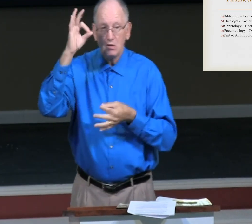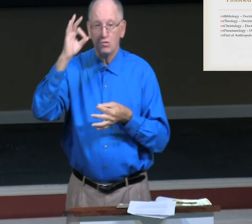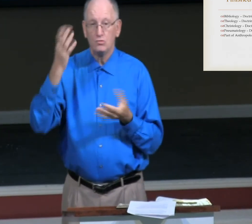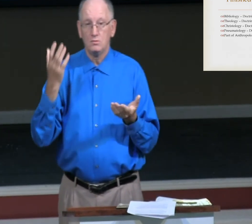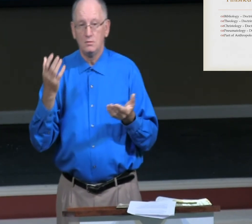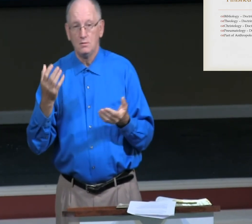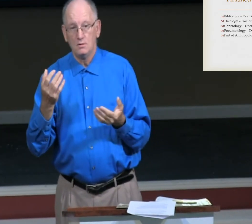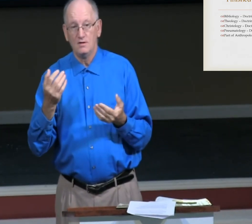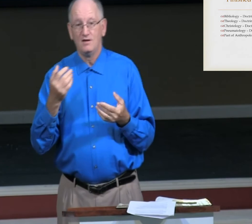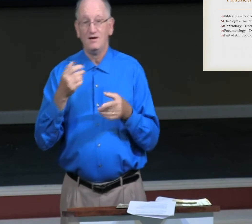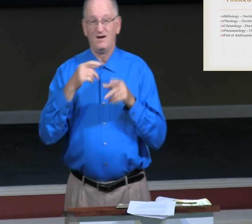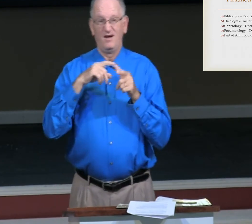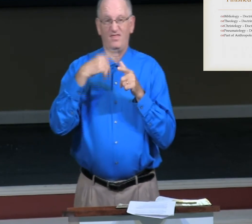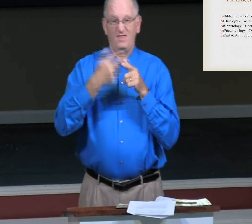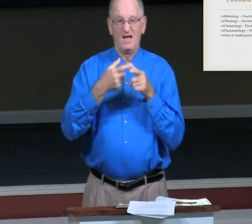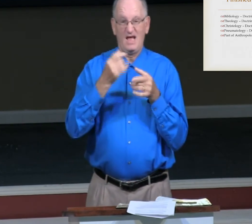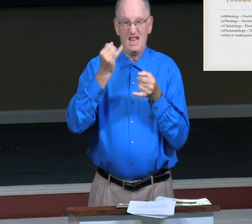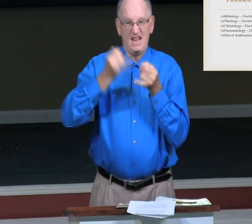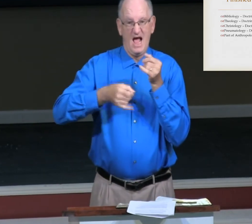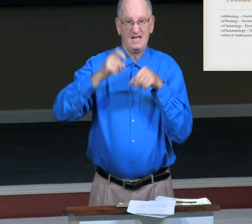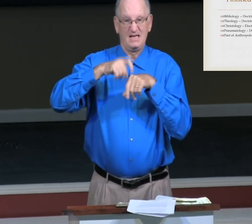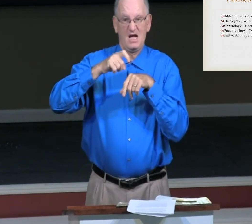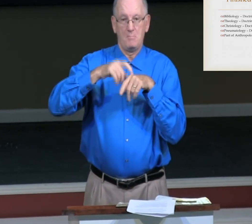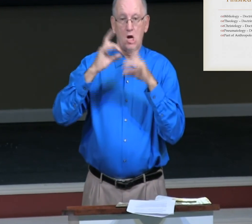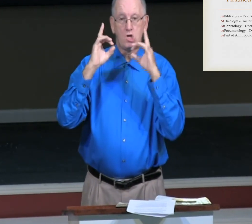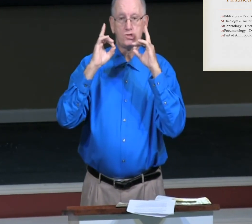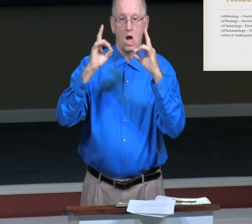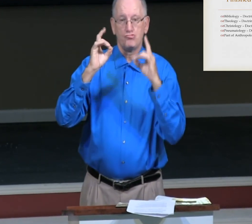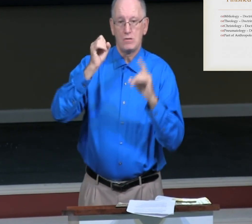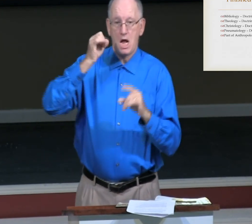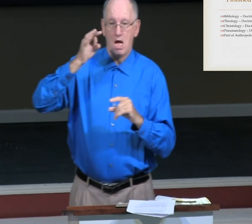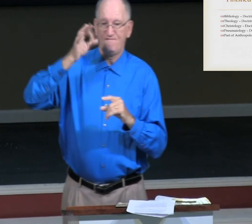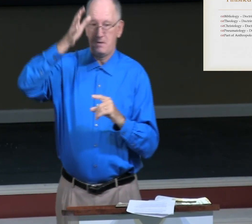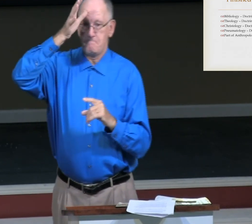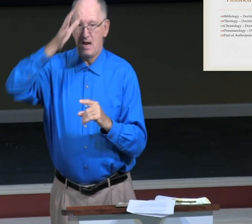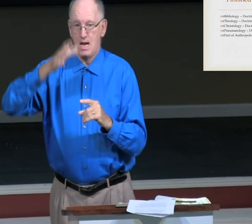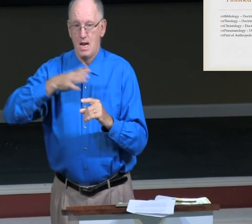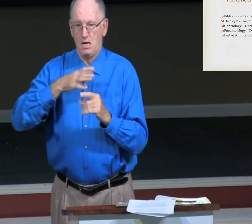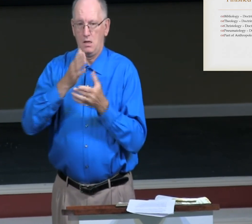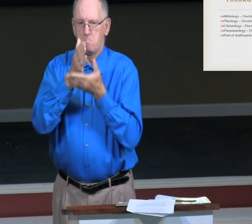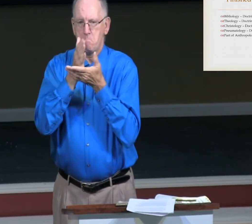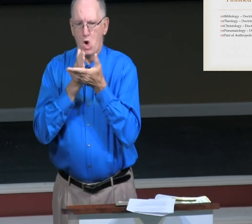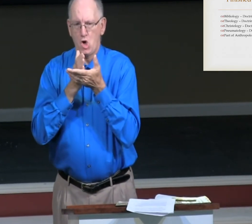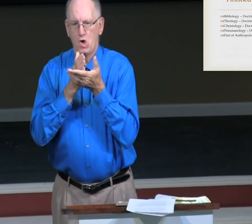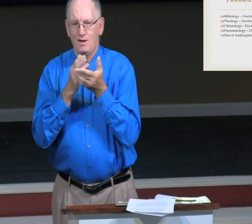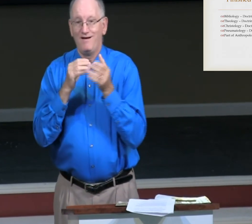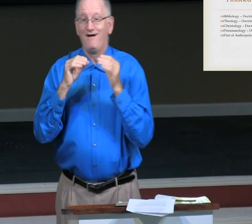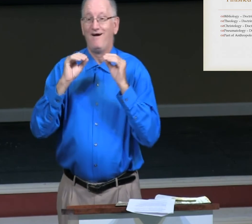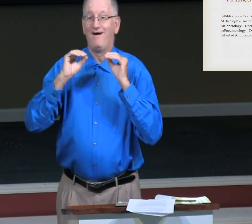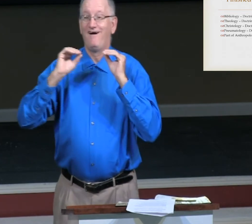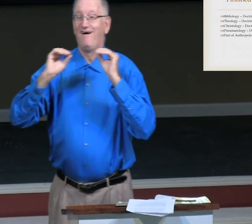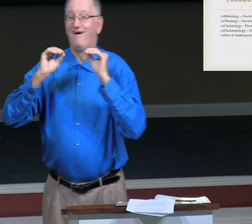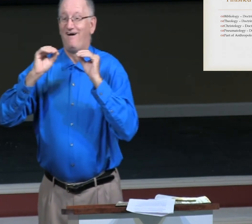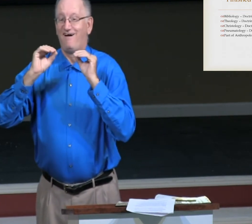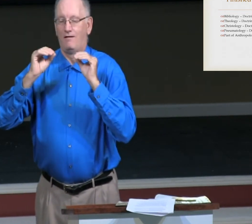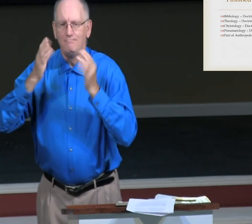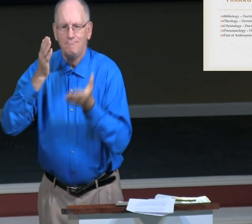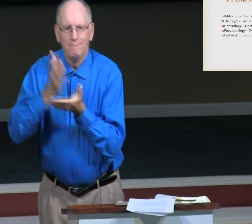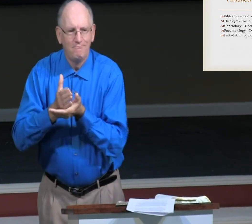Christ, pneumatology, which is doctrine of the Holy Spirit, and then part of anthropology,